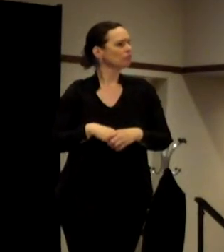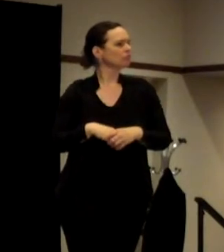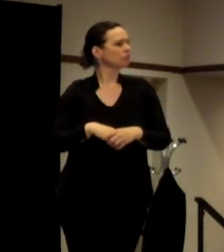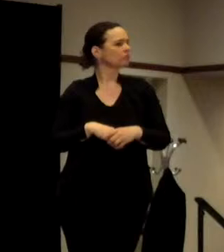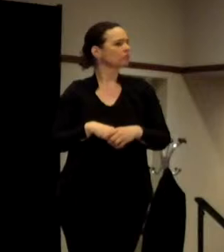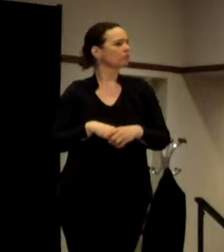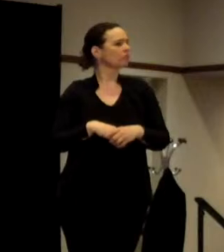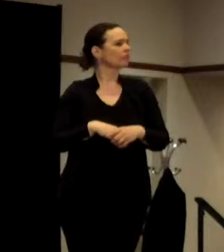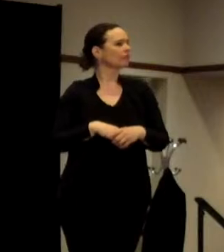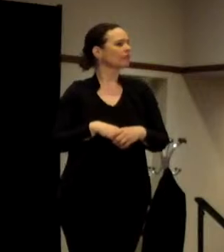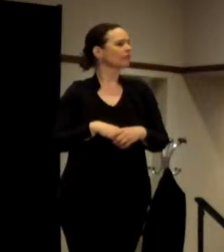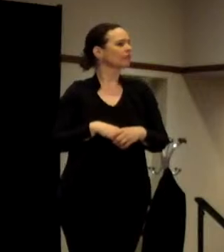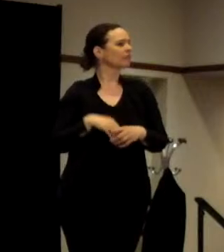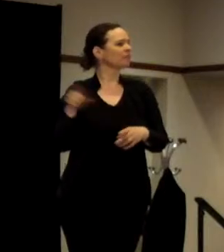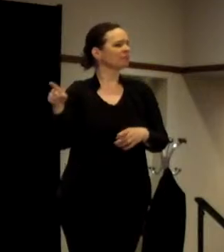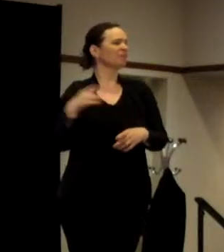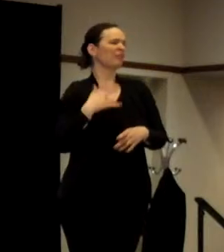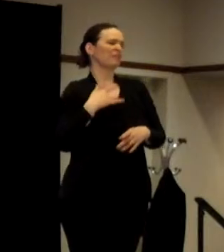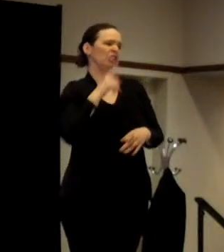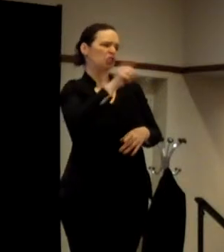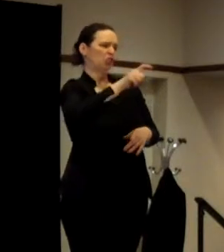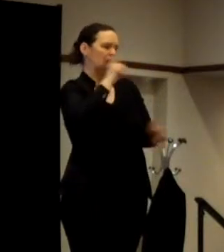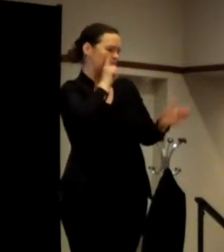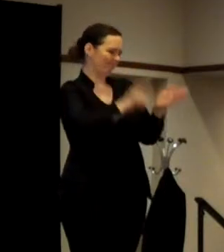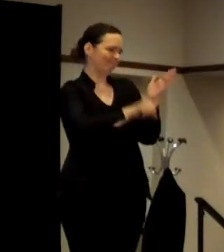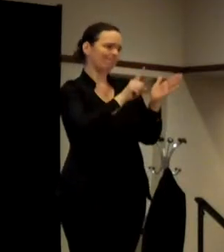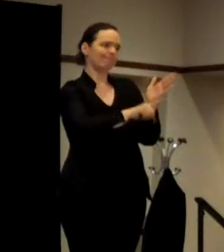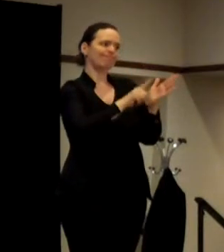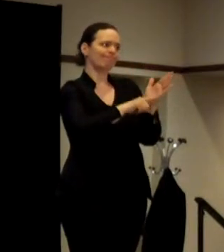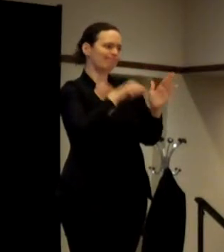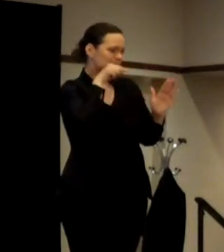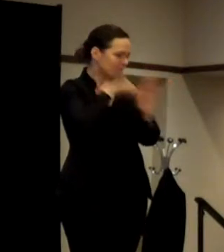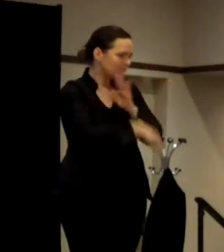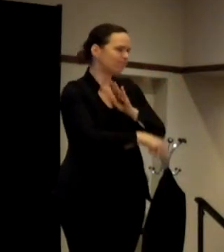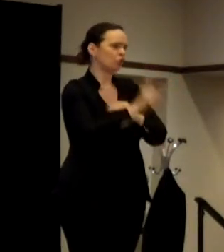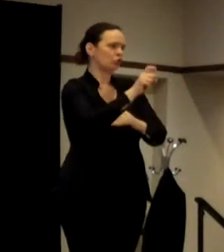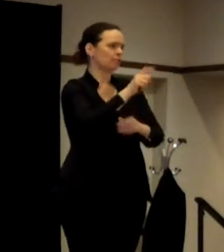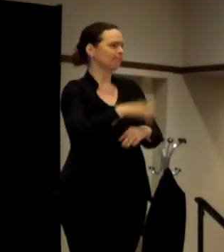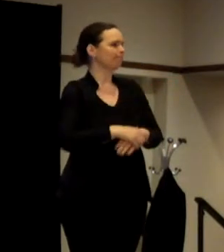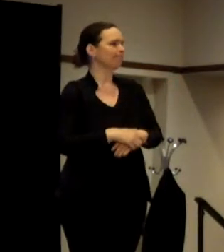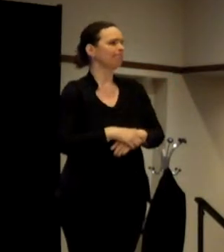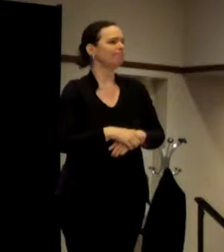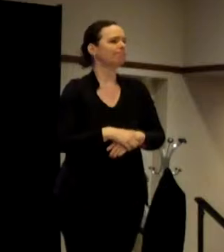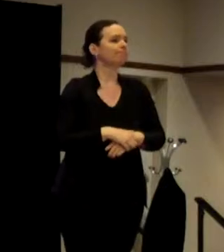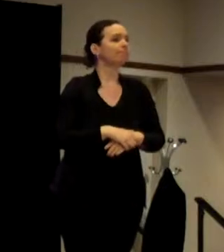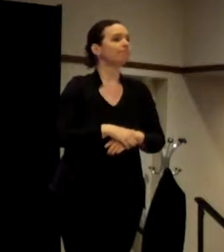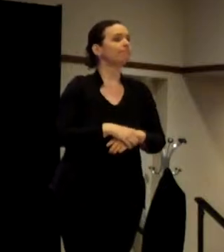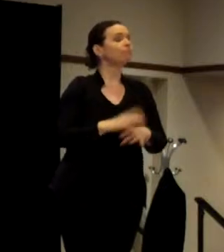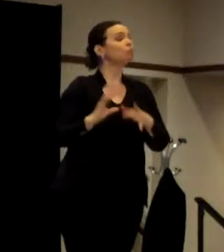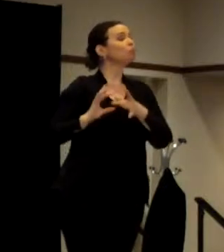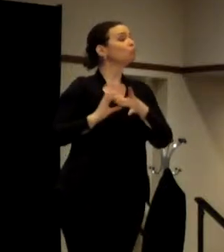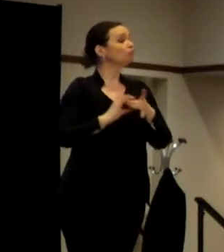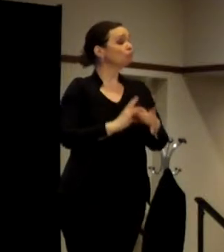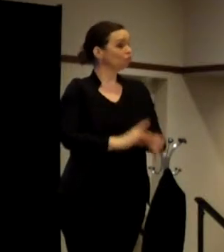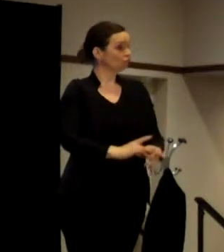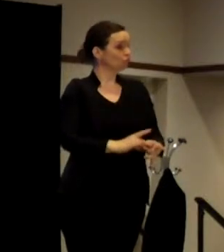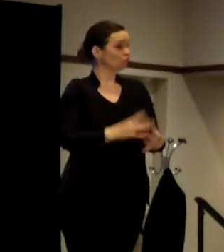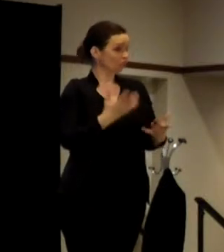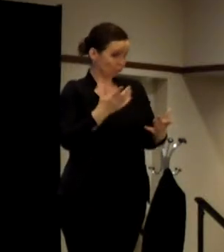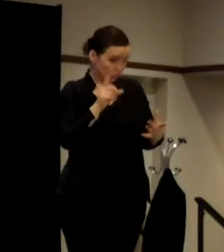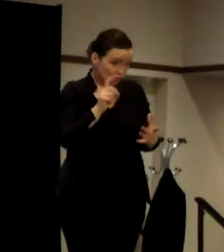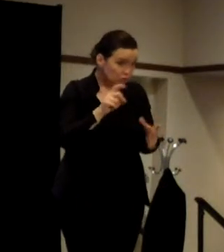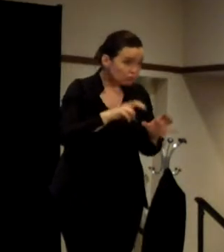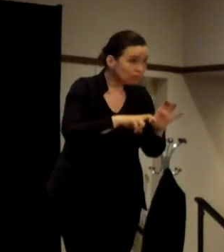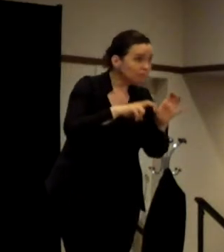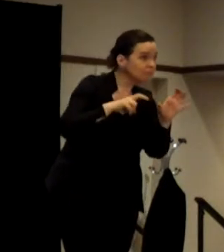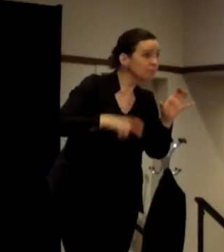thorough investigation, but I think related to any calls for resignations or impeachment